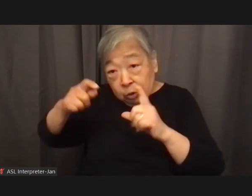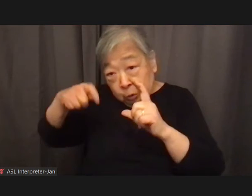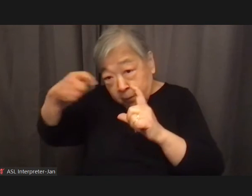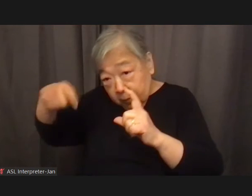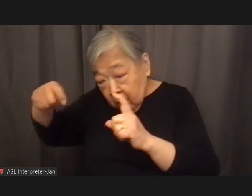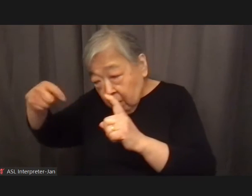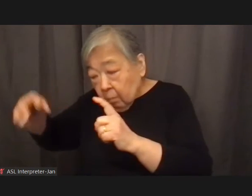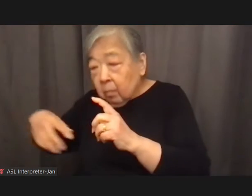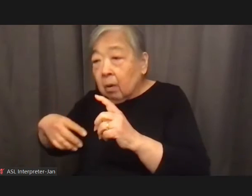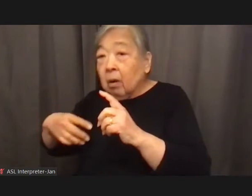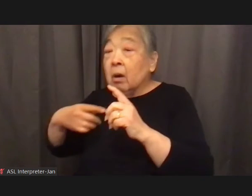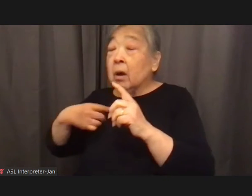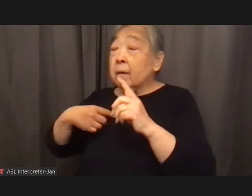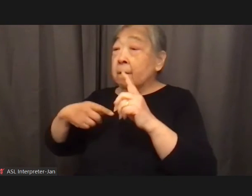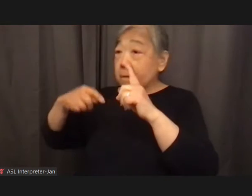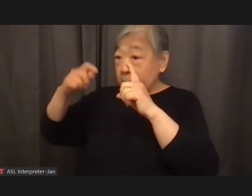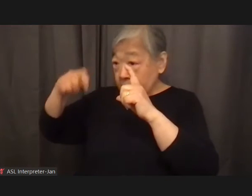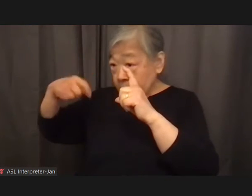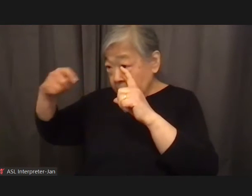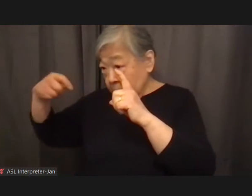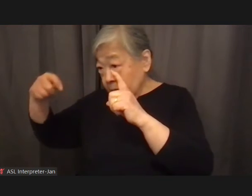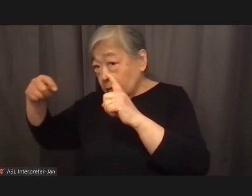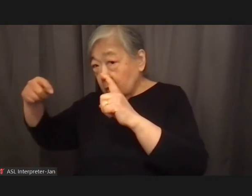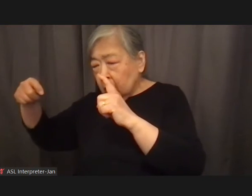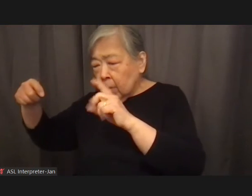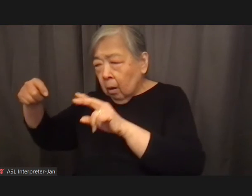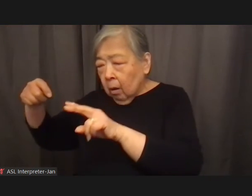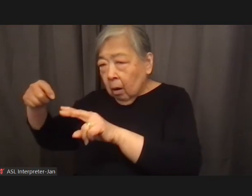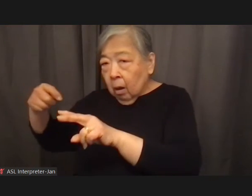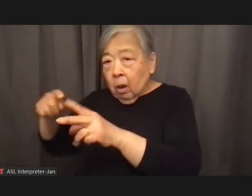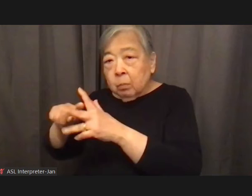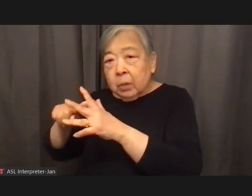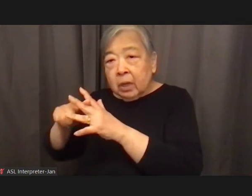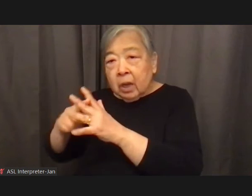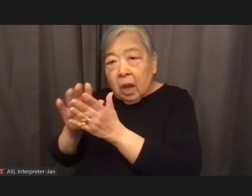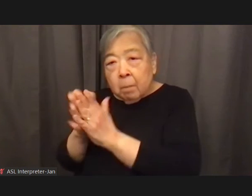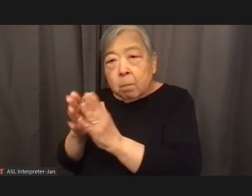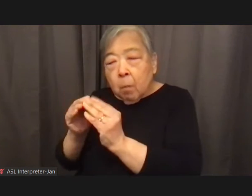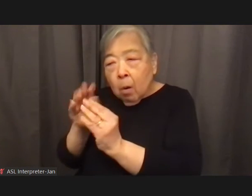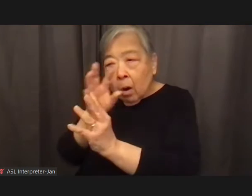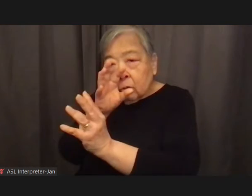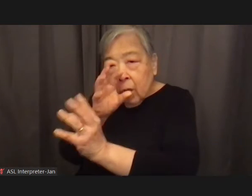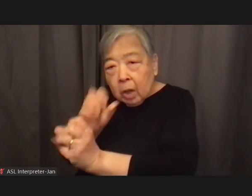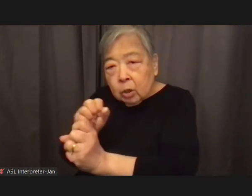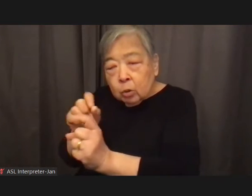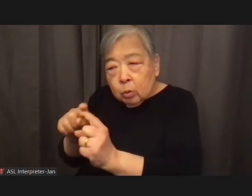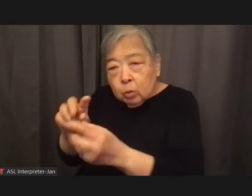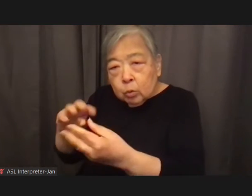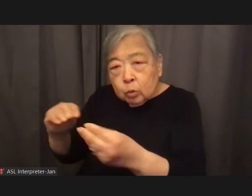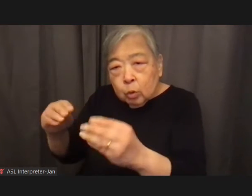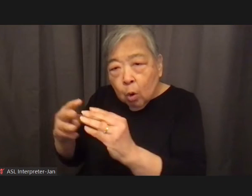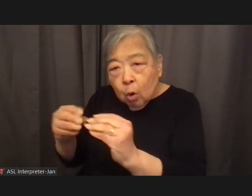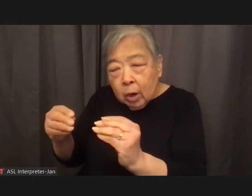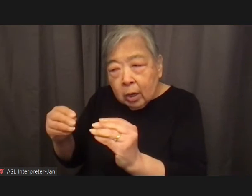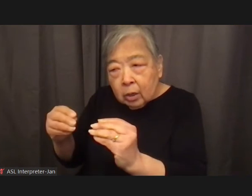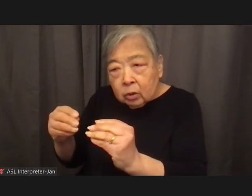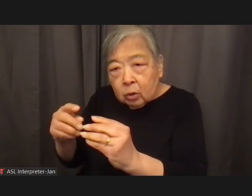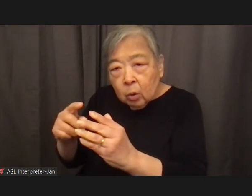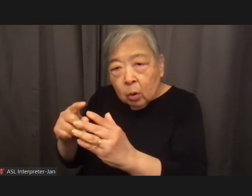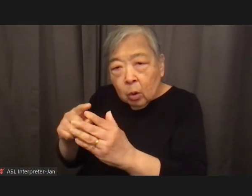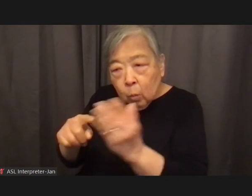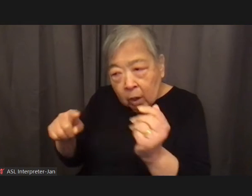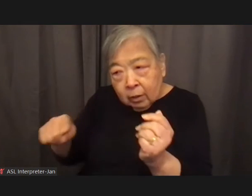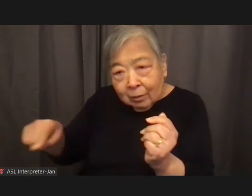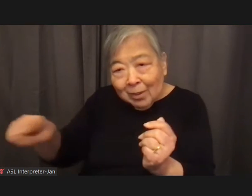filmed them, the more we became really attracted to the stories that they are doing and painting on these